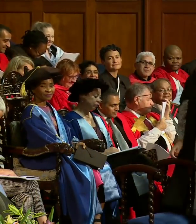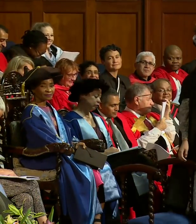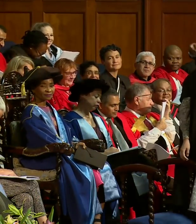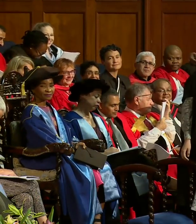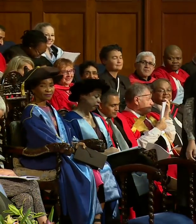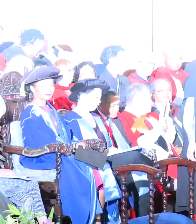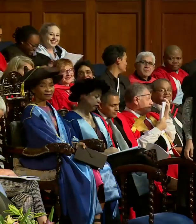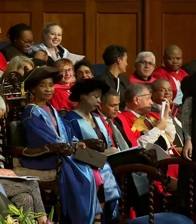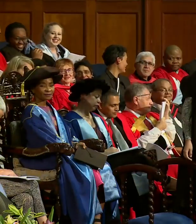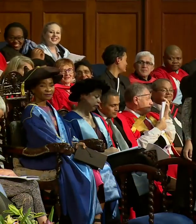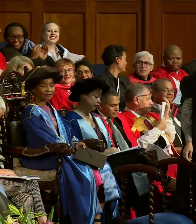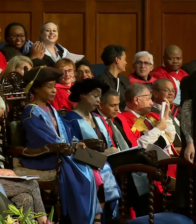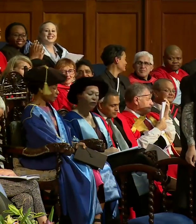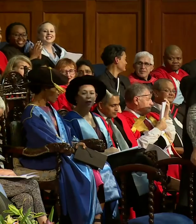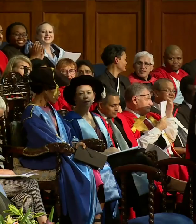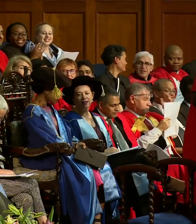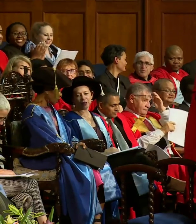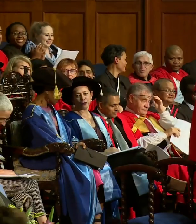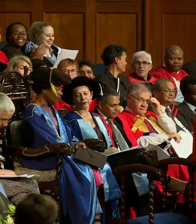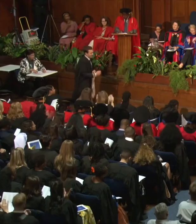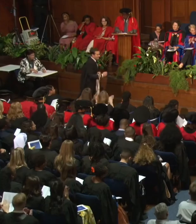Matthew Mark Coliani.